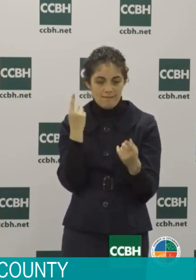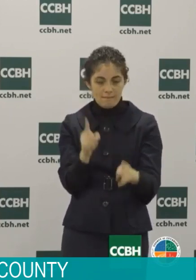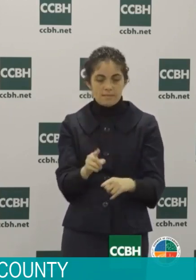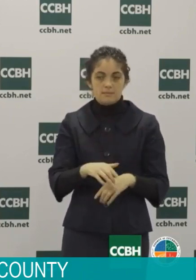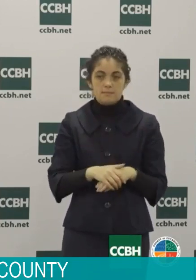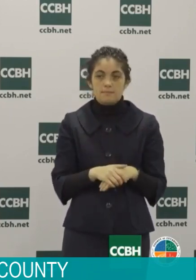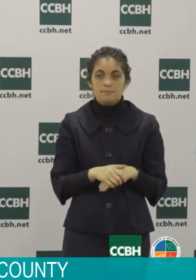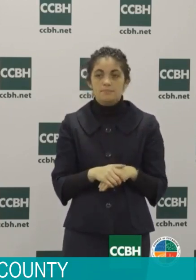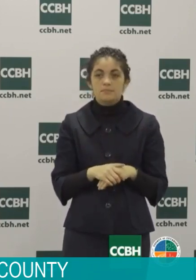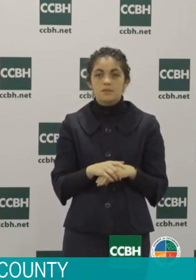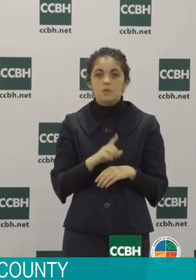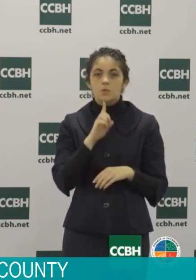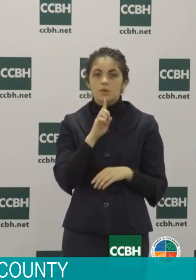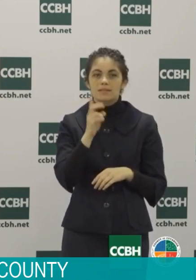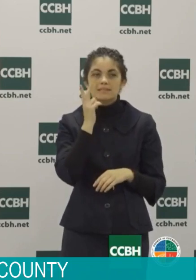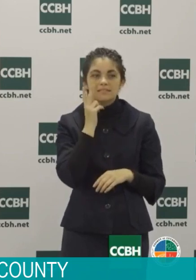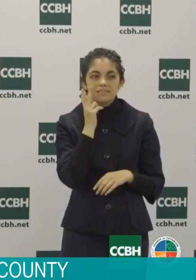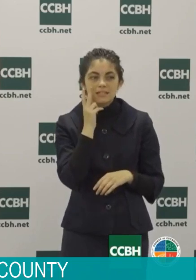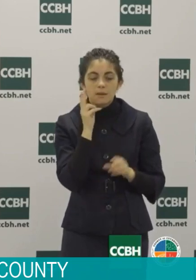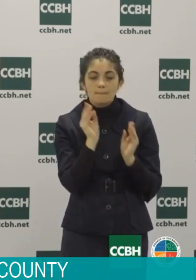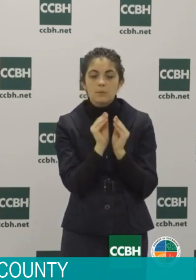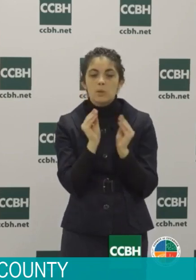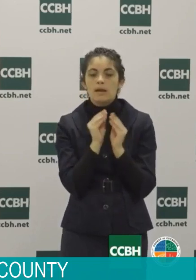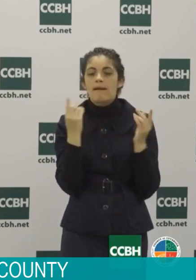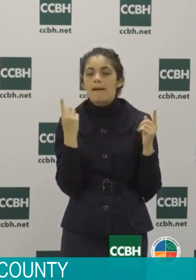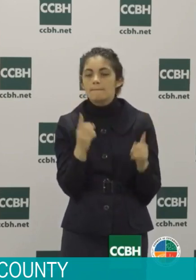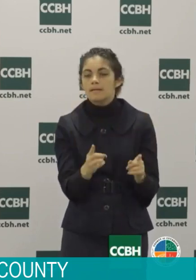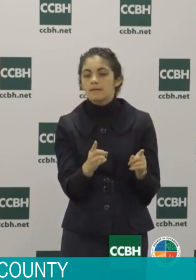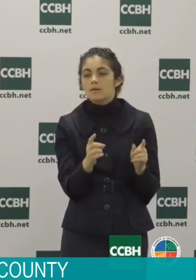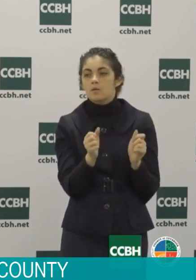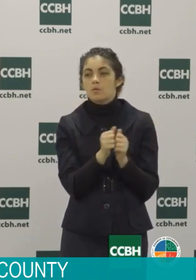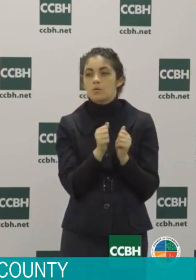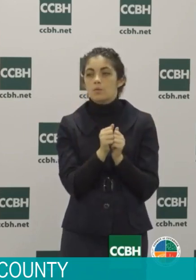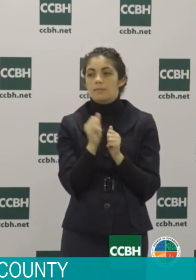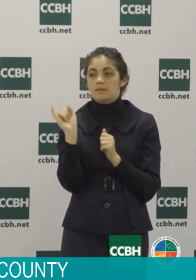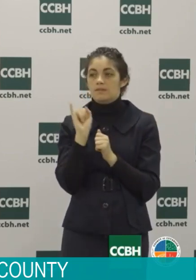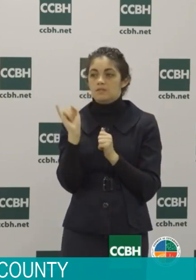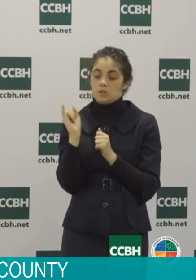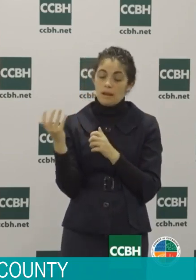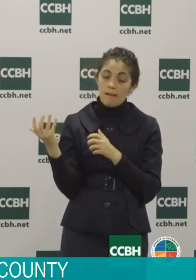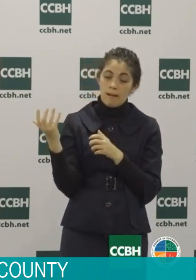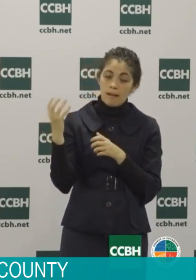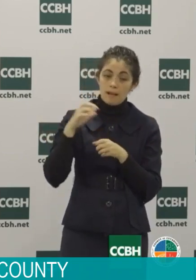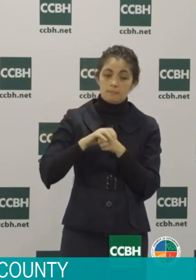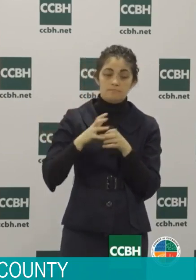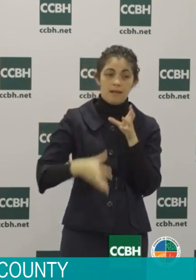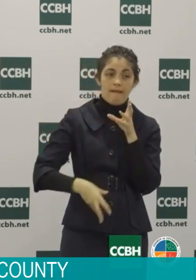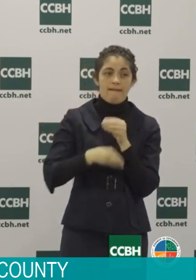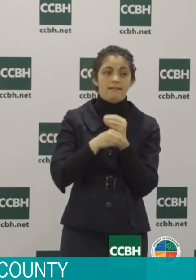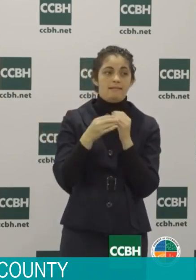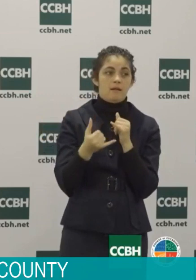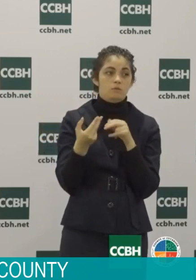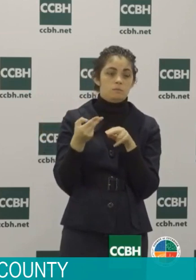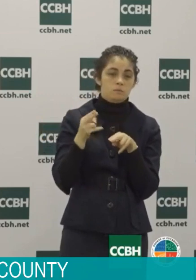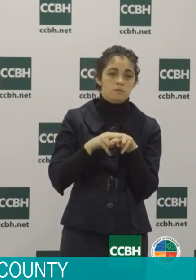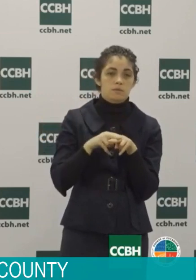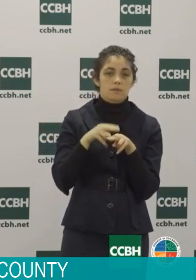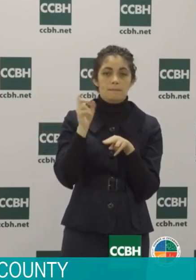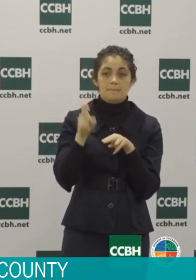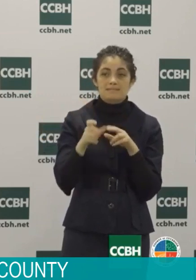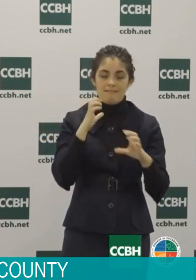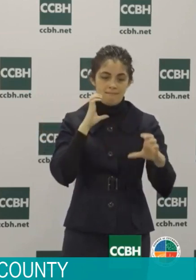pandemic, but I think you're seeing this play out with the pandemic layered on those inequities. And we've got to have